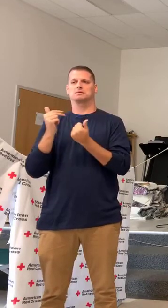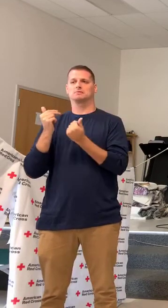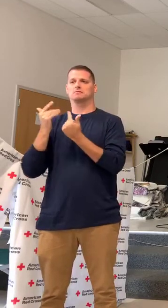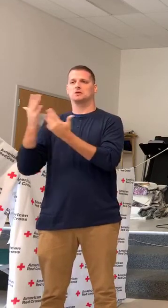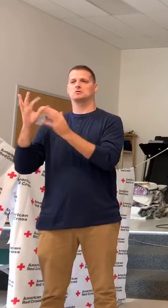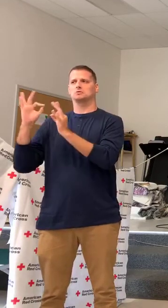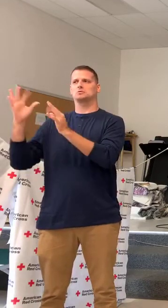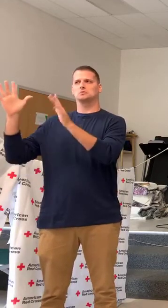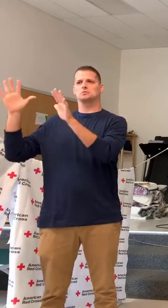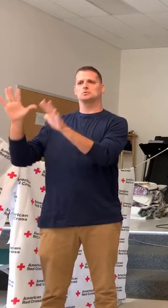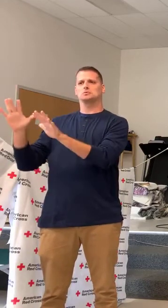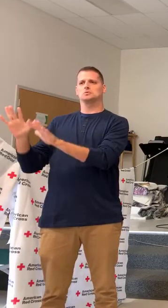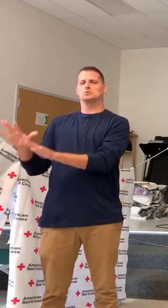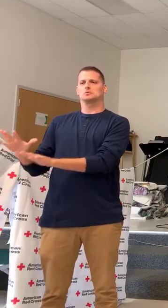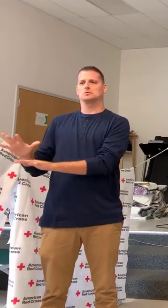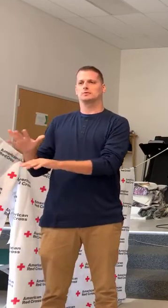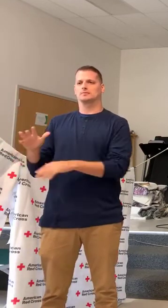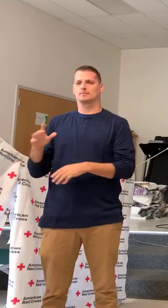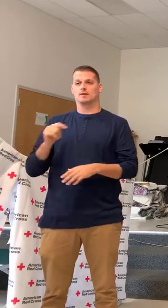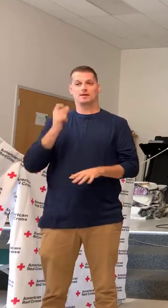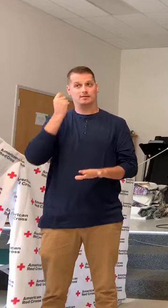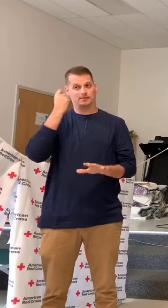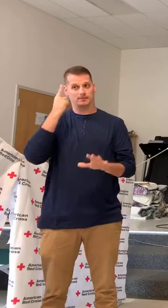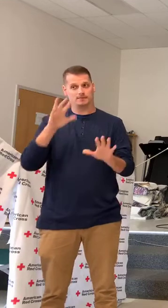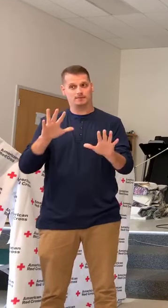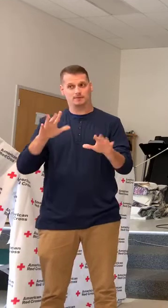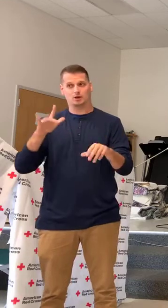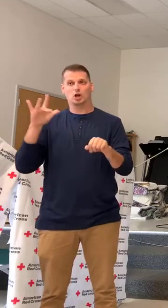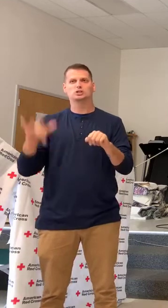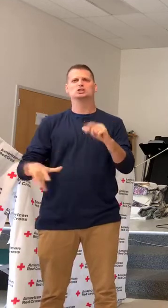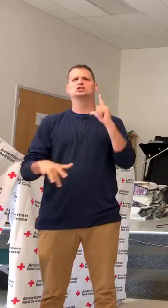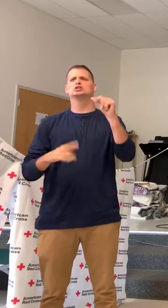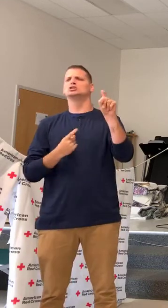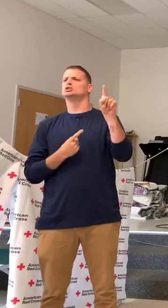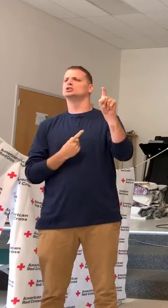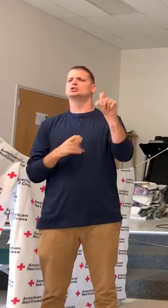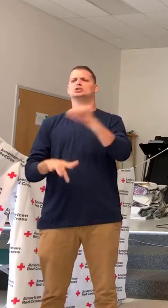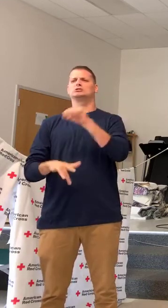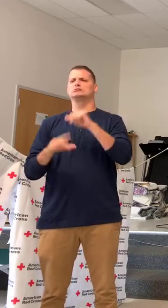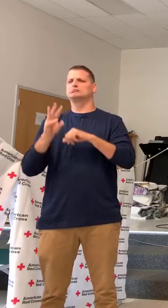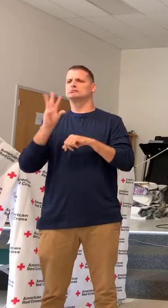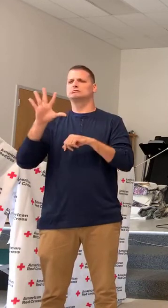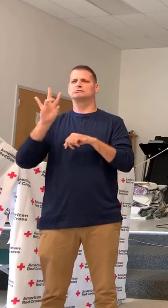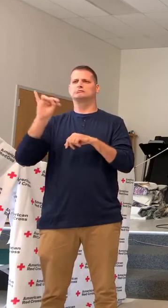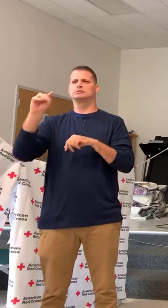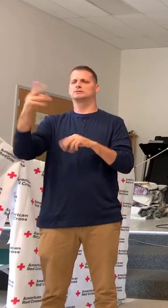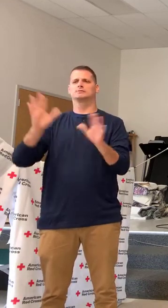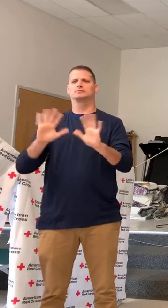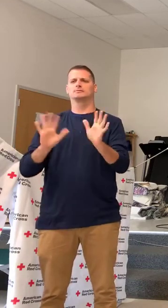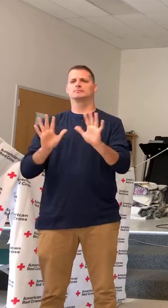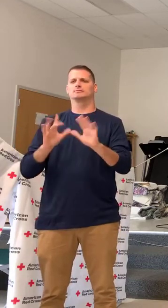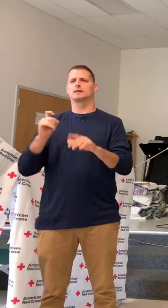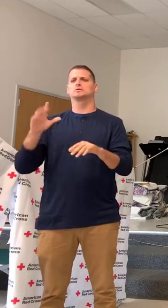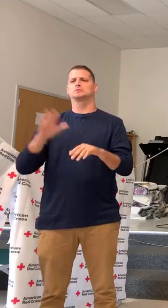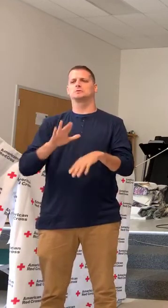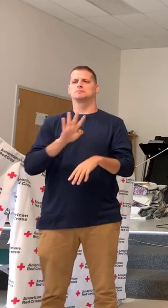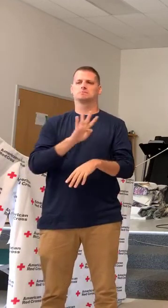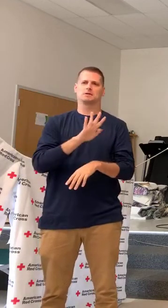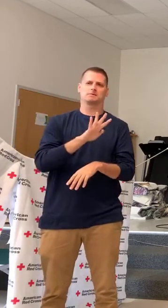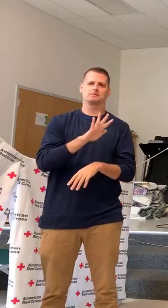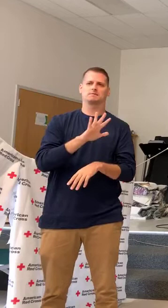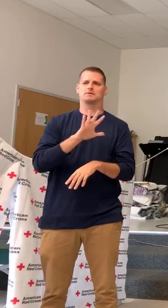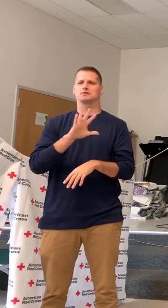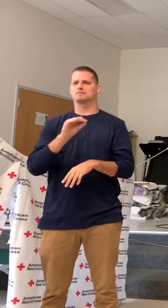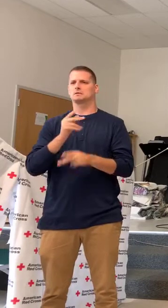will have speed reductions out there. It's normally a 65, so we'll go down to a 45. If we need to slow things